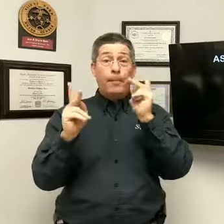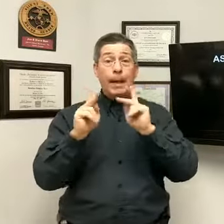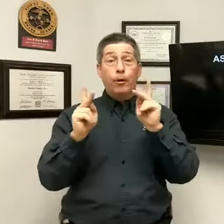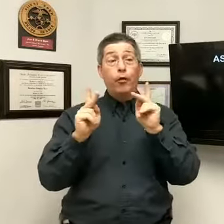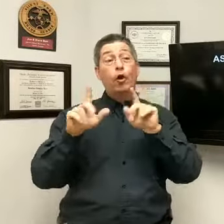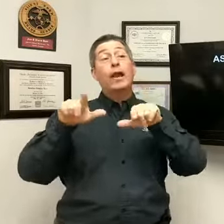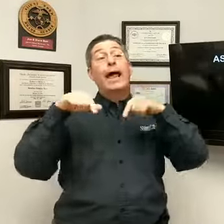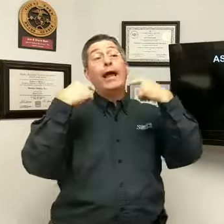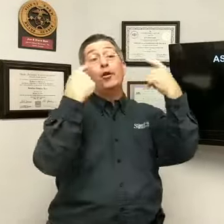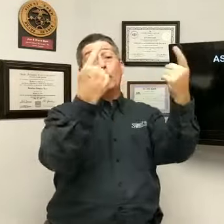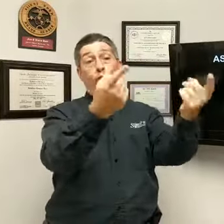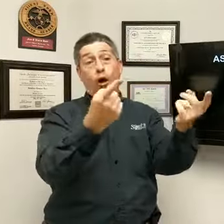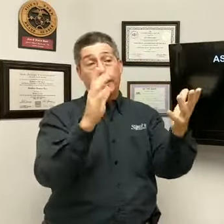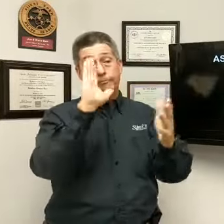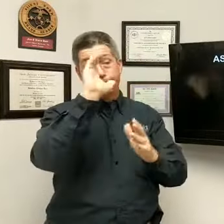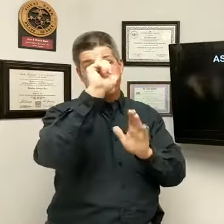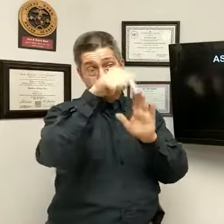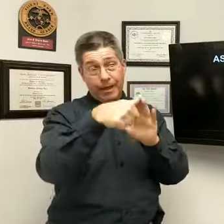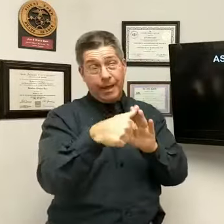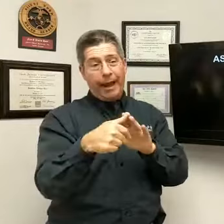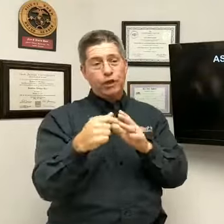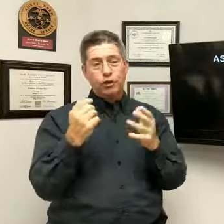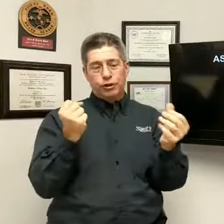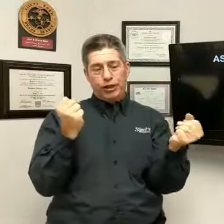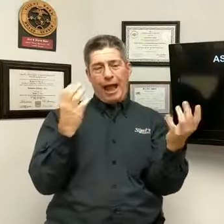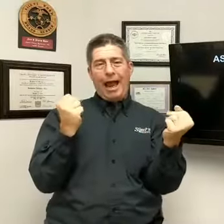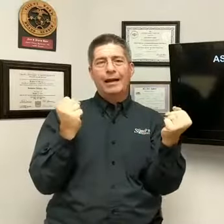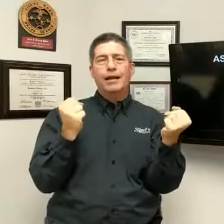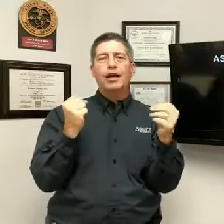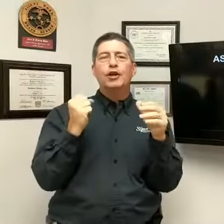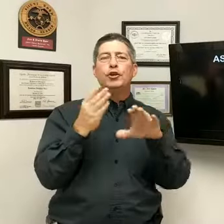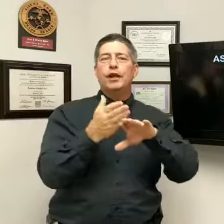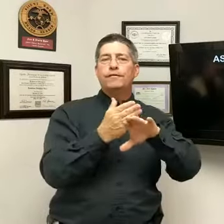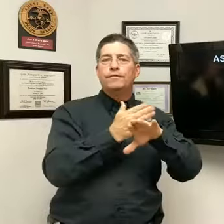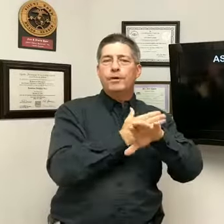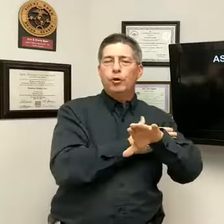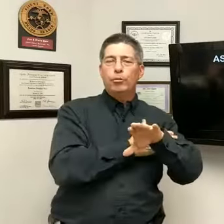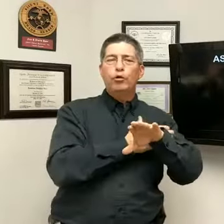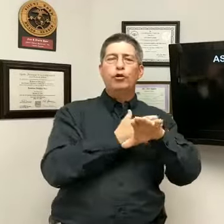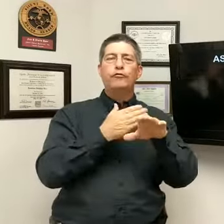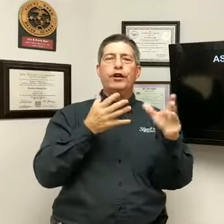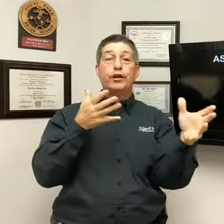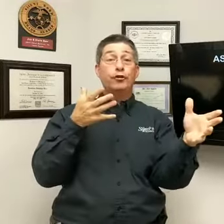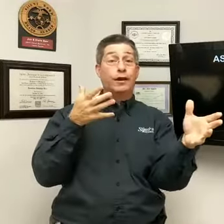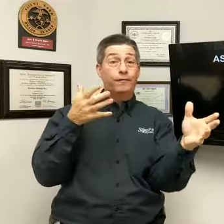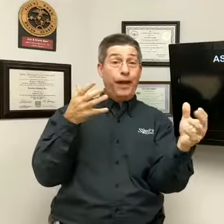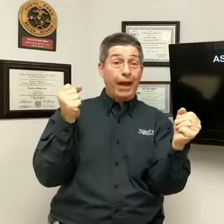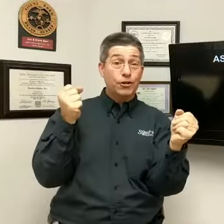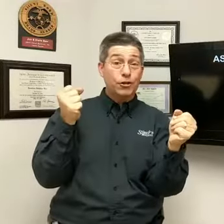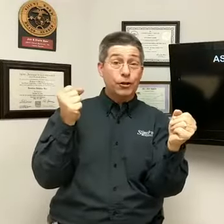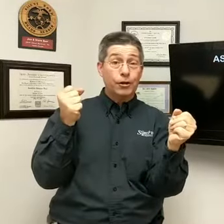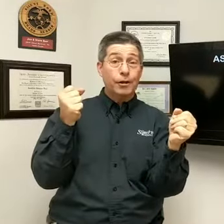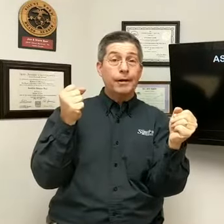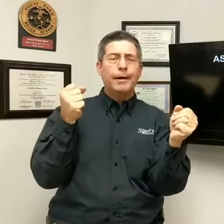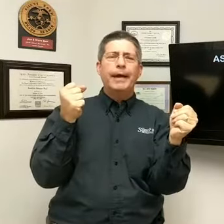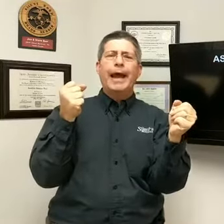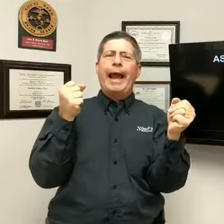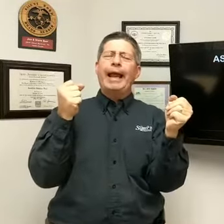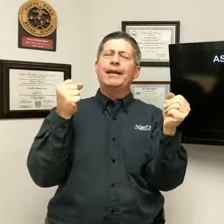people, though, later on, as you sign, you improve, you get faster, and then